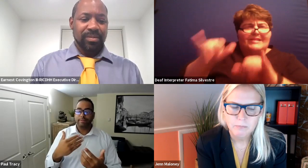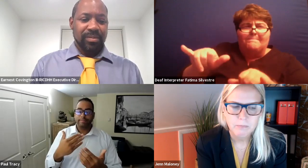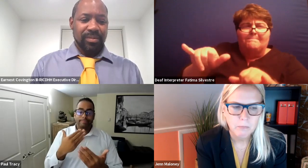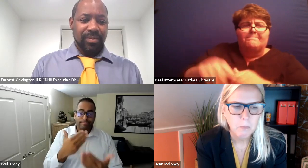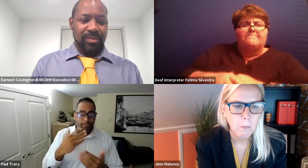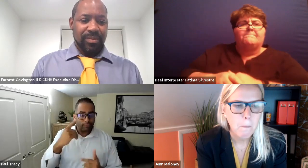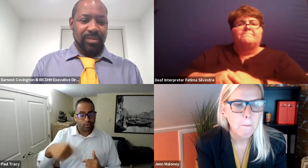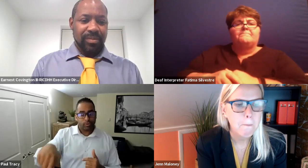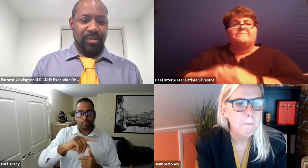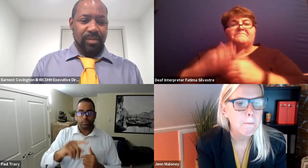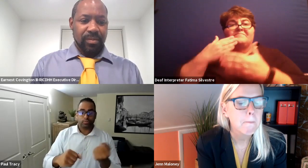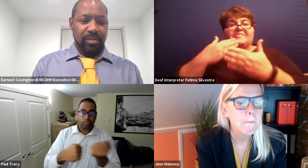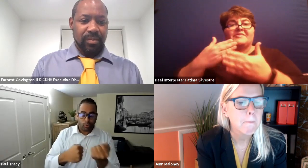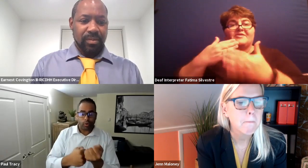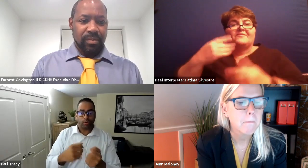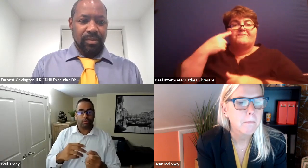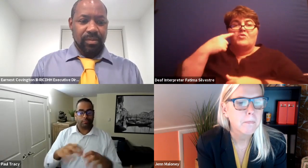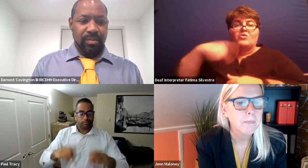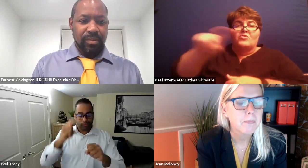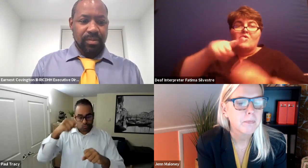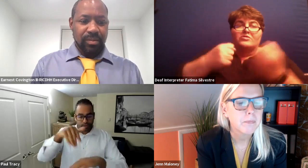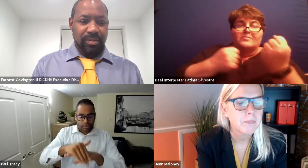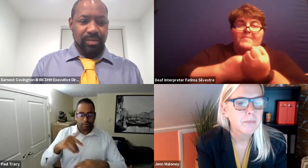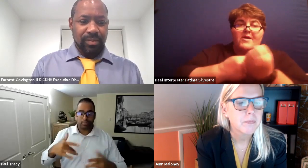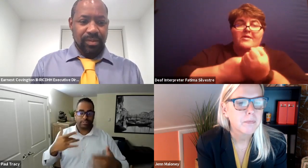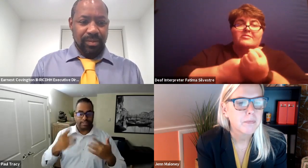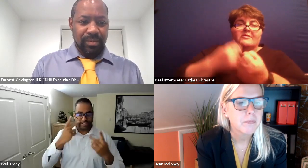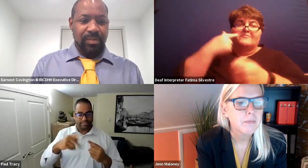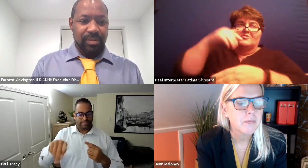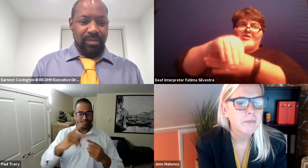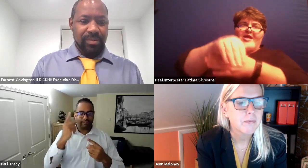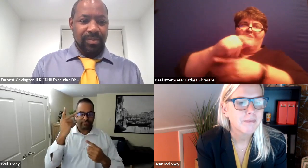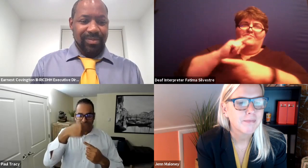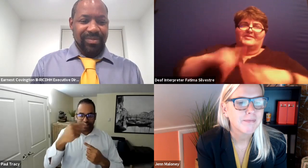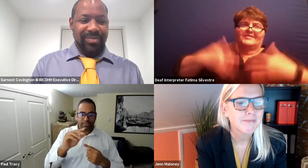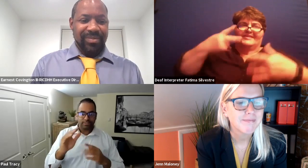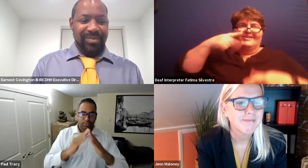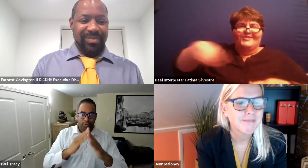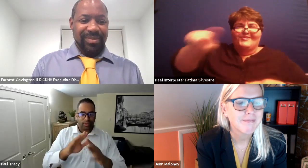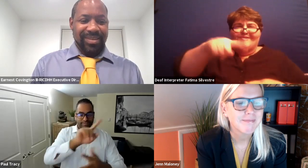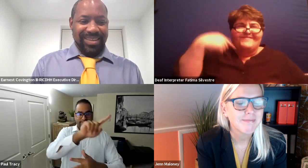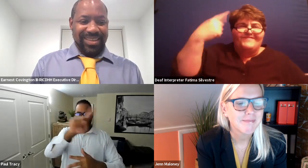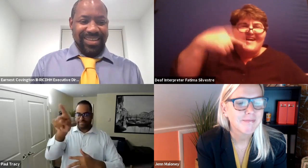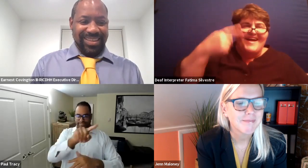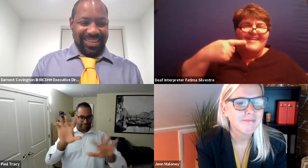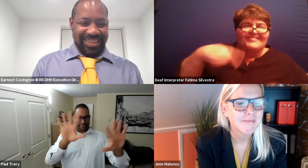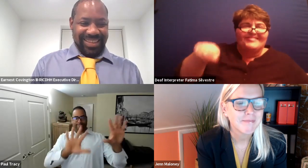go to see a doctor, they can request an interpreter. So I wanted to appreciate Rhode Island for hosting tonight and for your